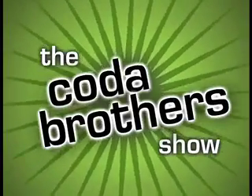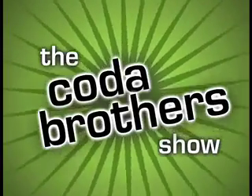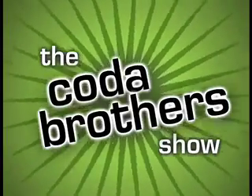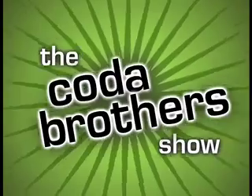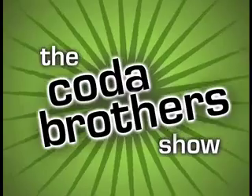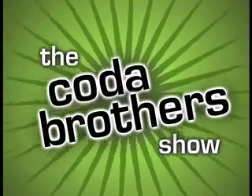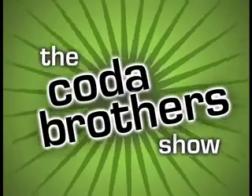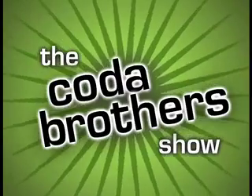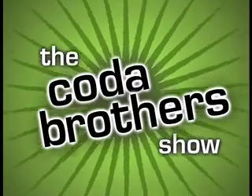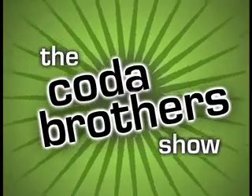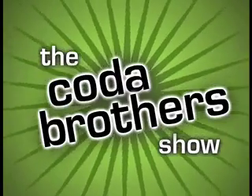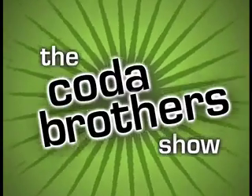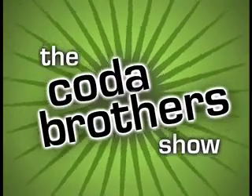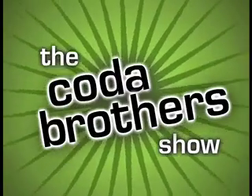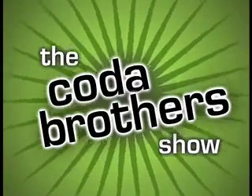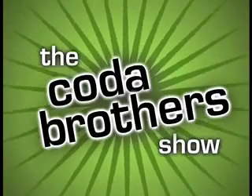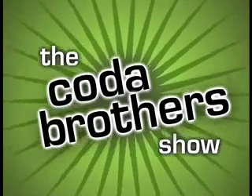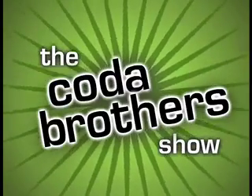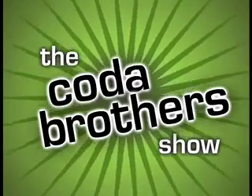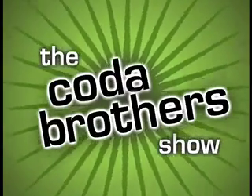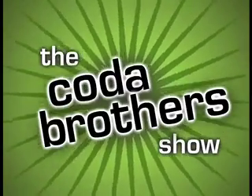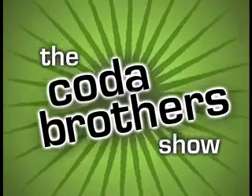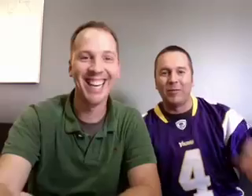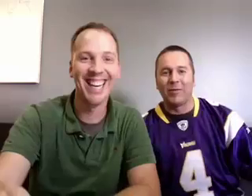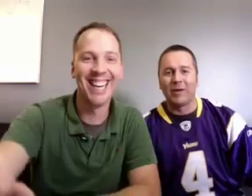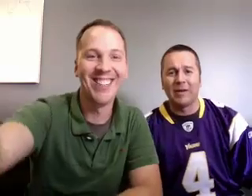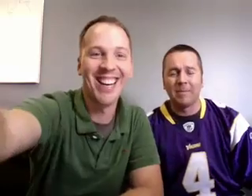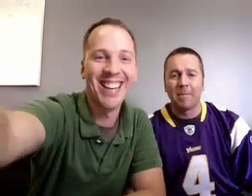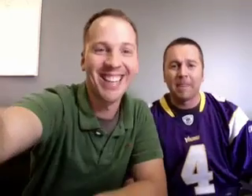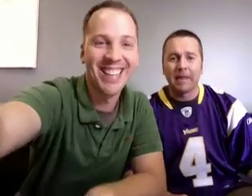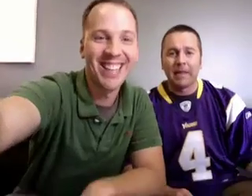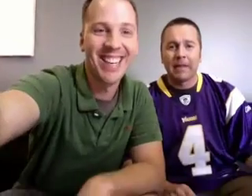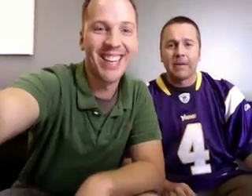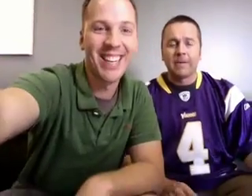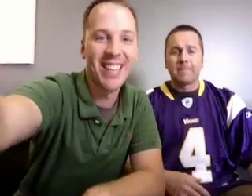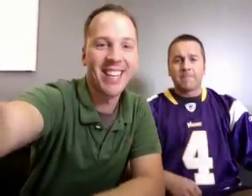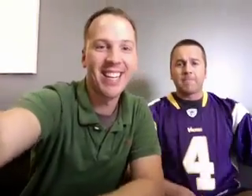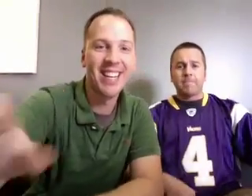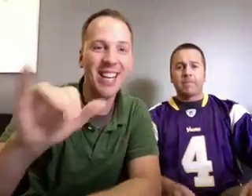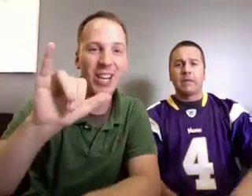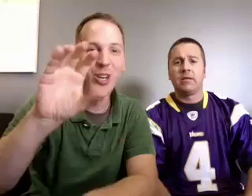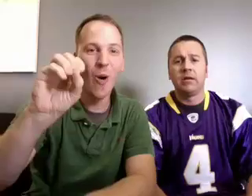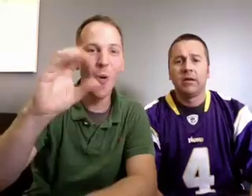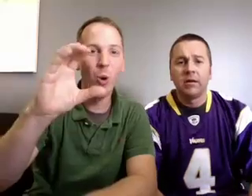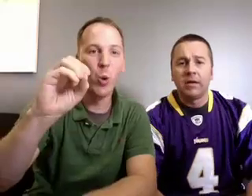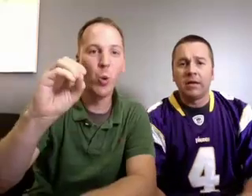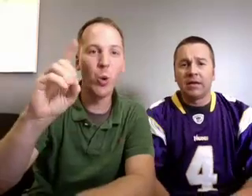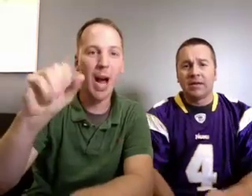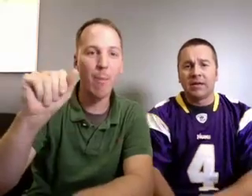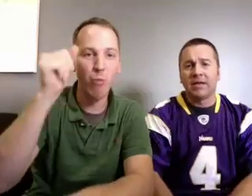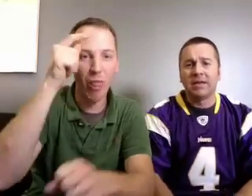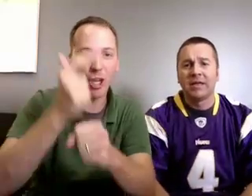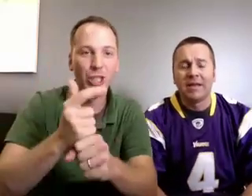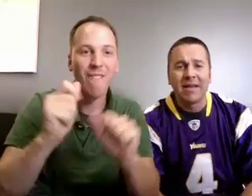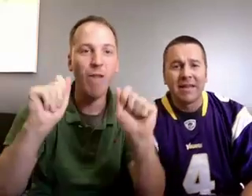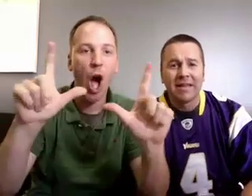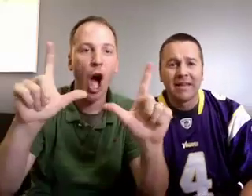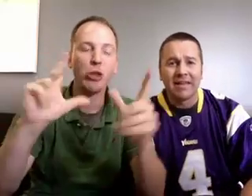day was Eric B for president. Rude boy composer, step to me, you're over. Brothers wanna flex. Yo, CODA Brothers